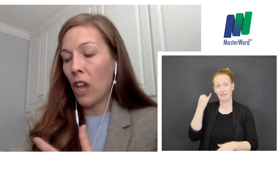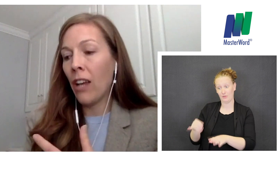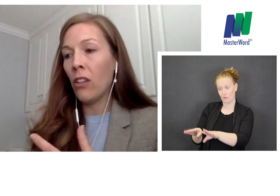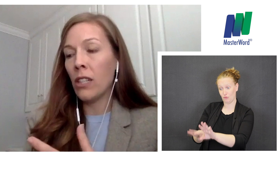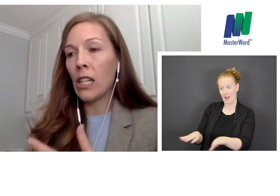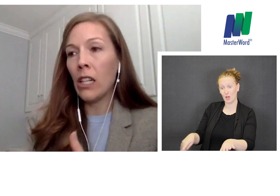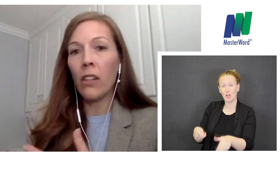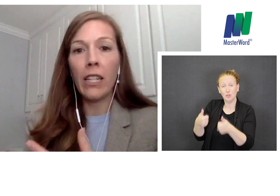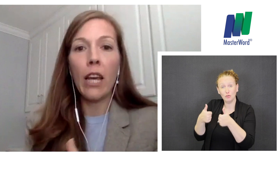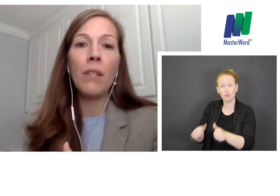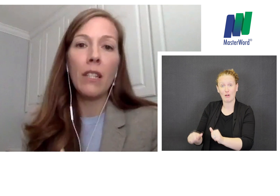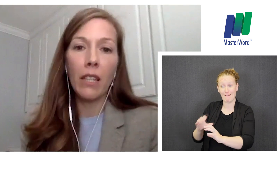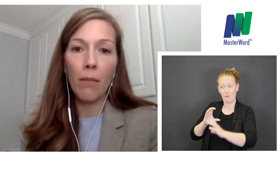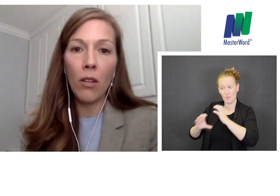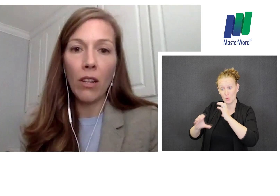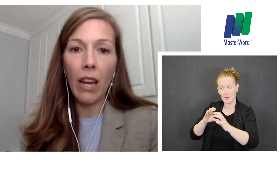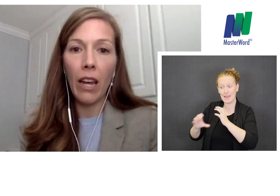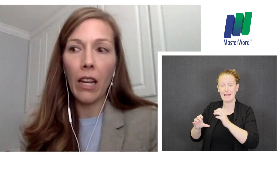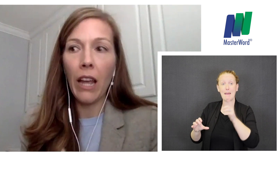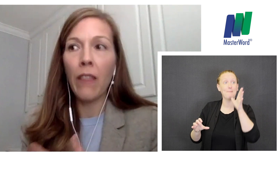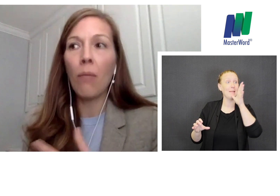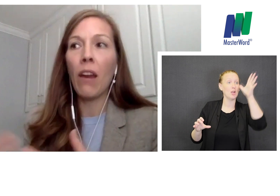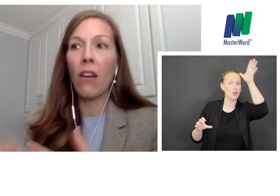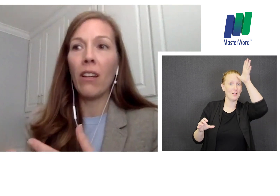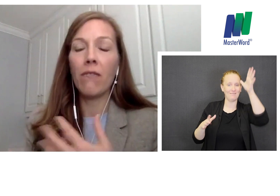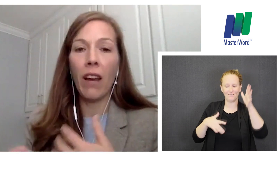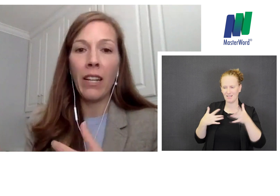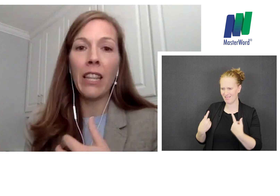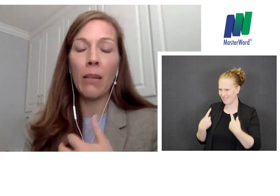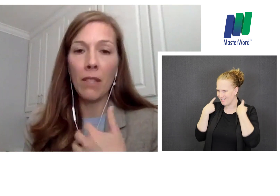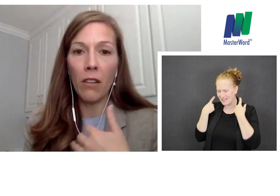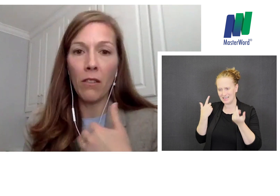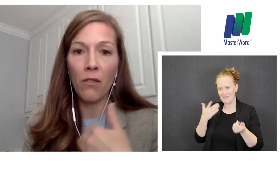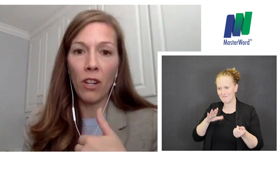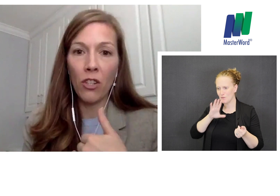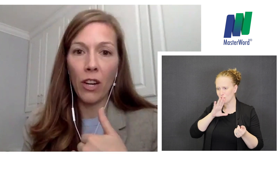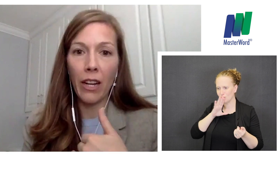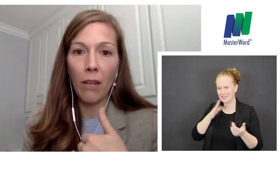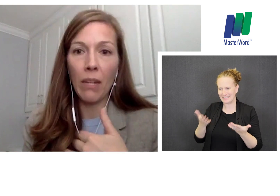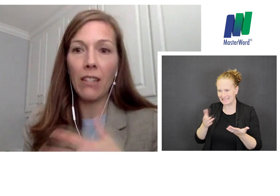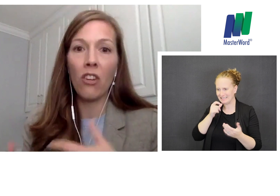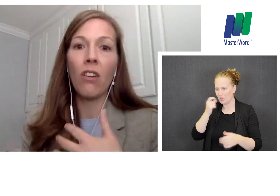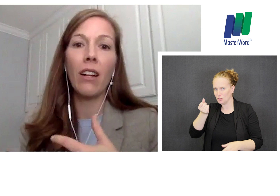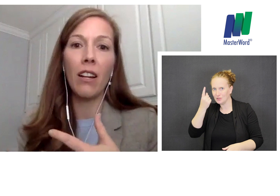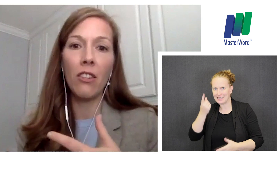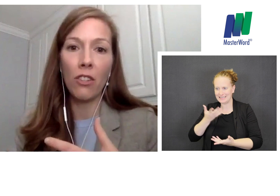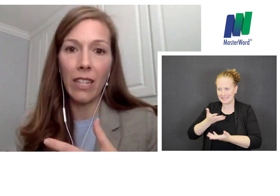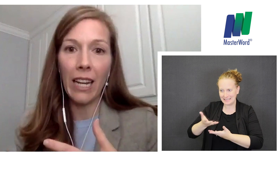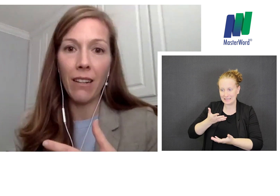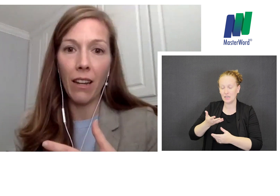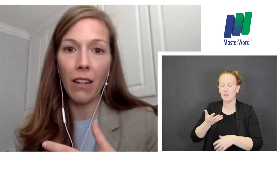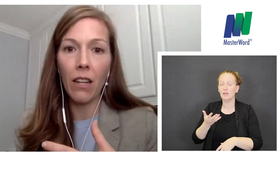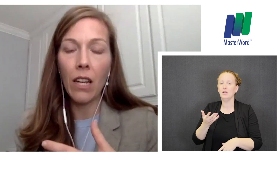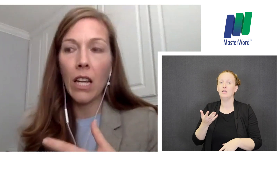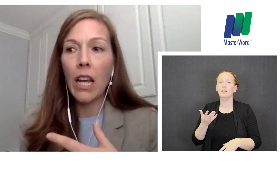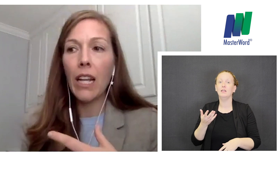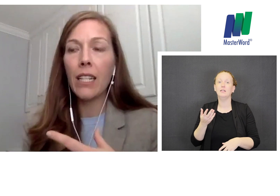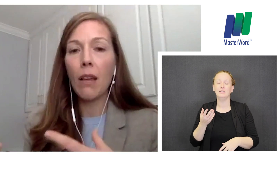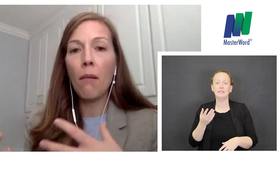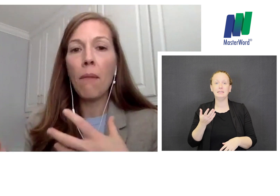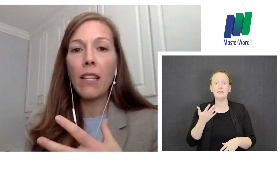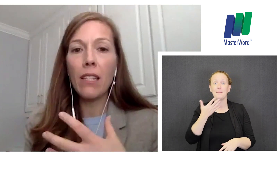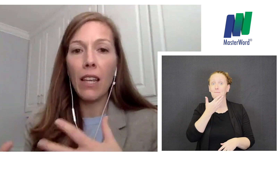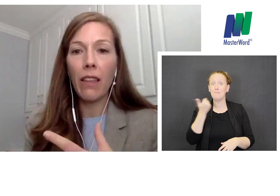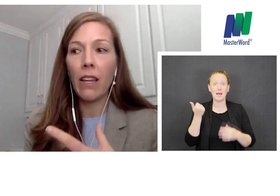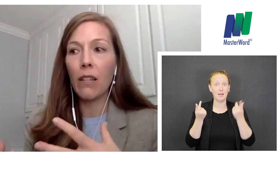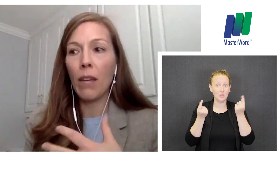if a child is clearly attempting to communicate and the parent is finding themselves frustrated because they're not understanding, it's